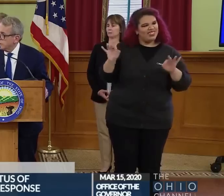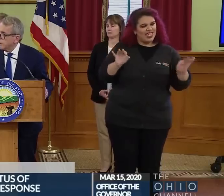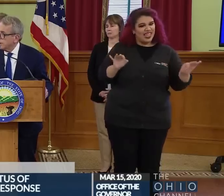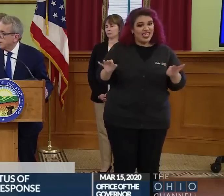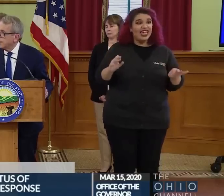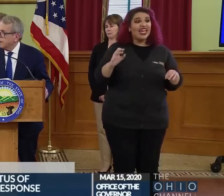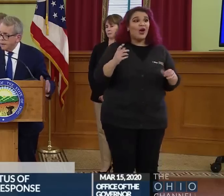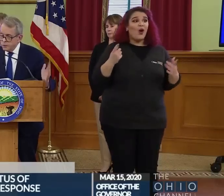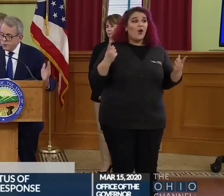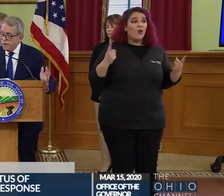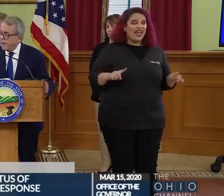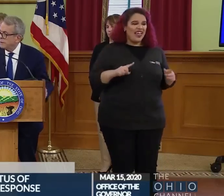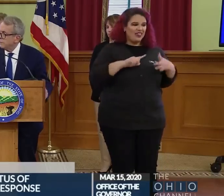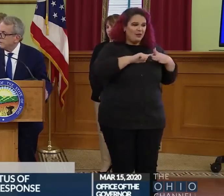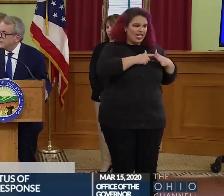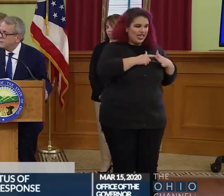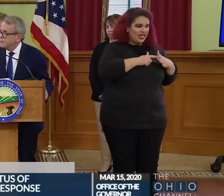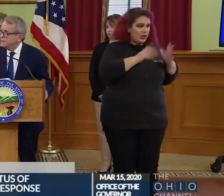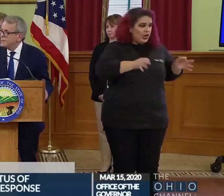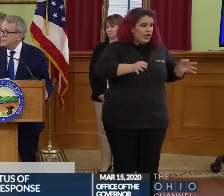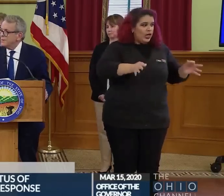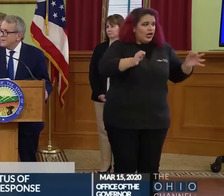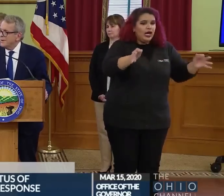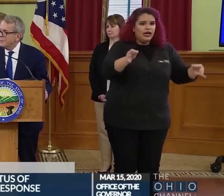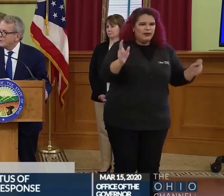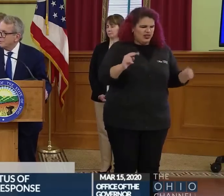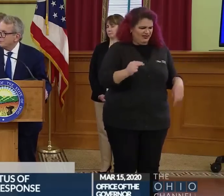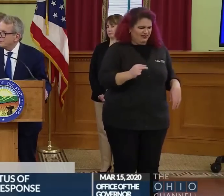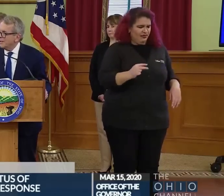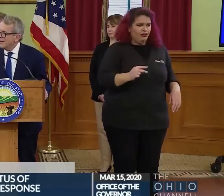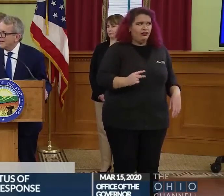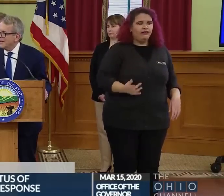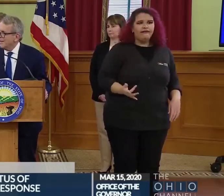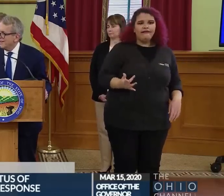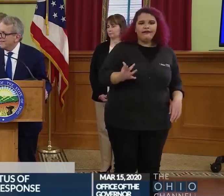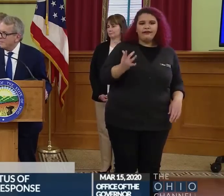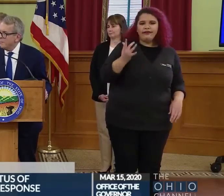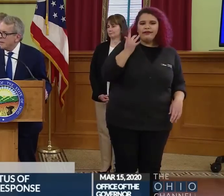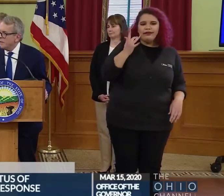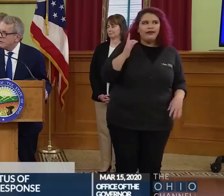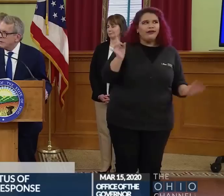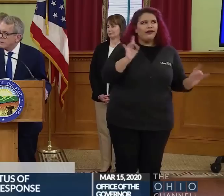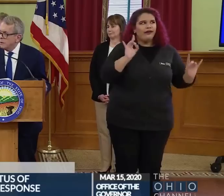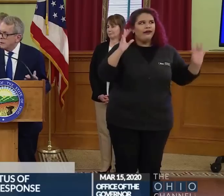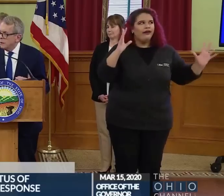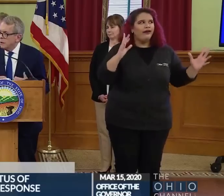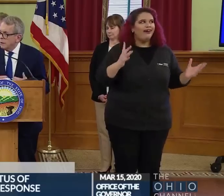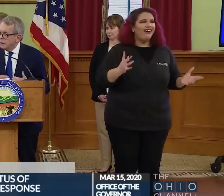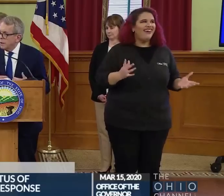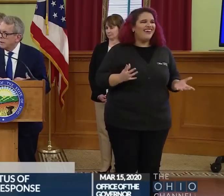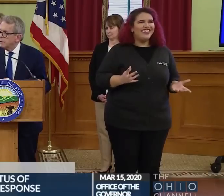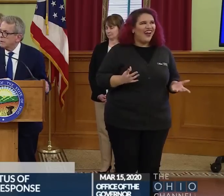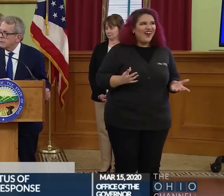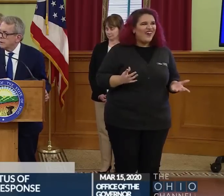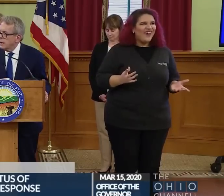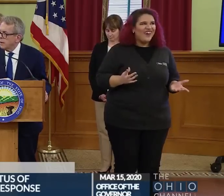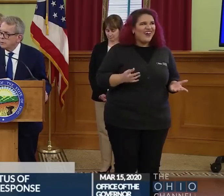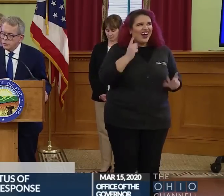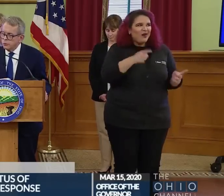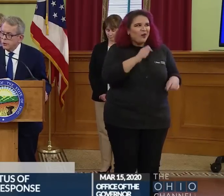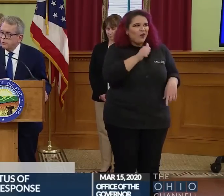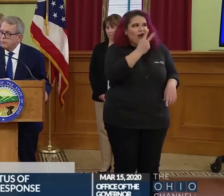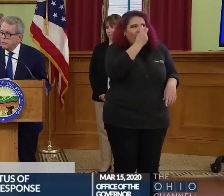alarmist, and I understand that. I know what some people are saying. I get it, but again,